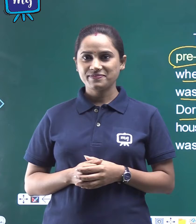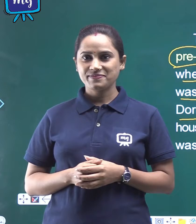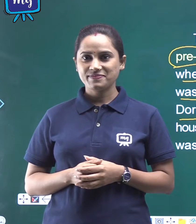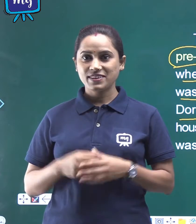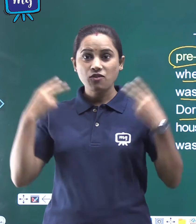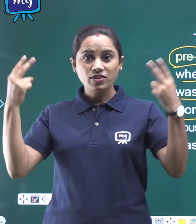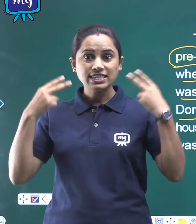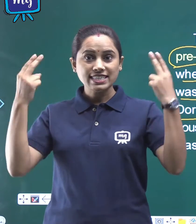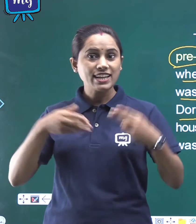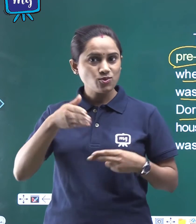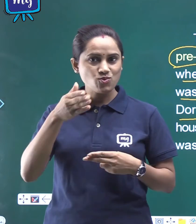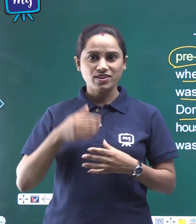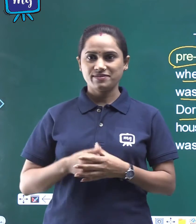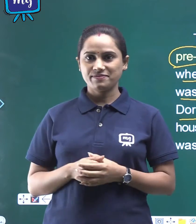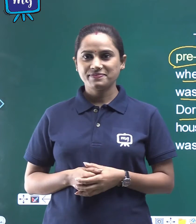visited to